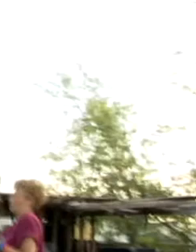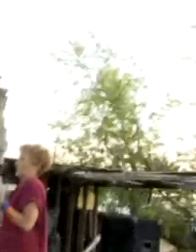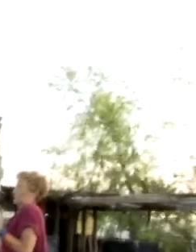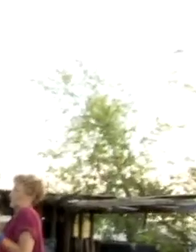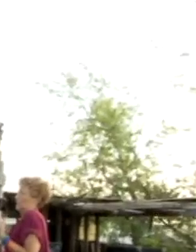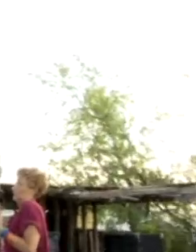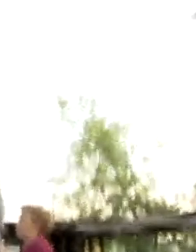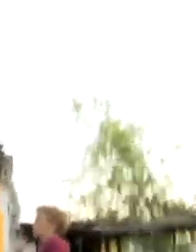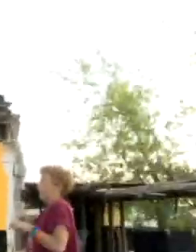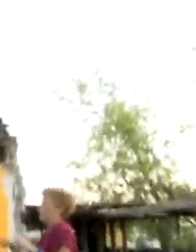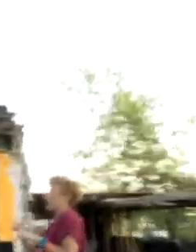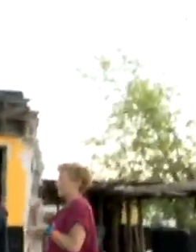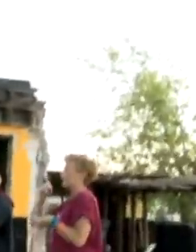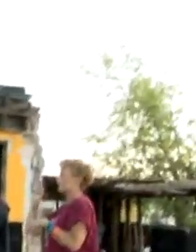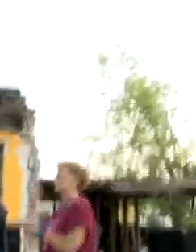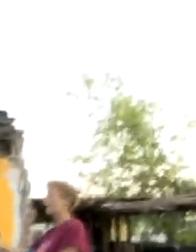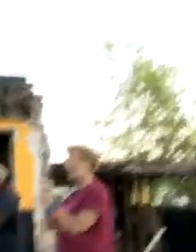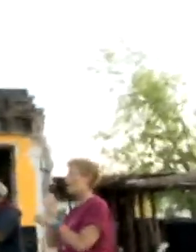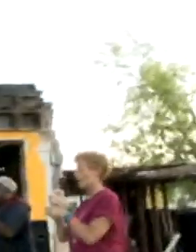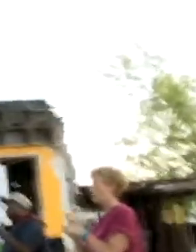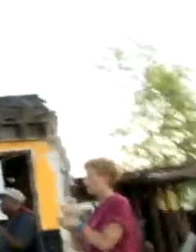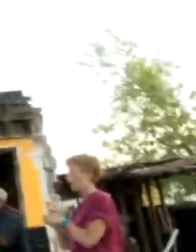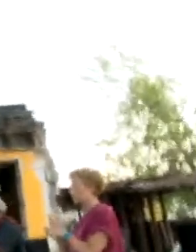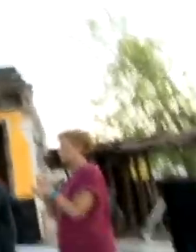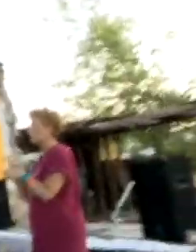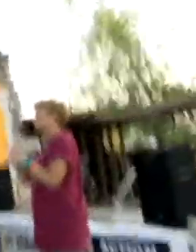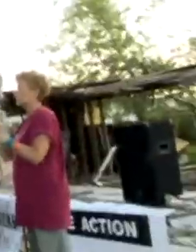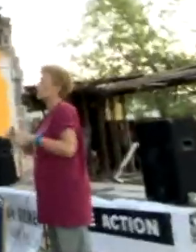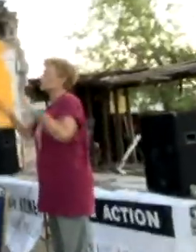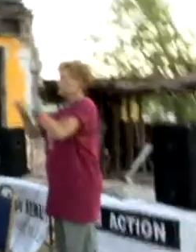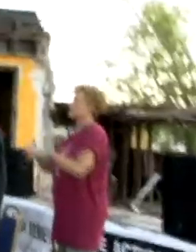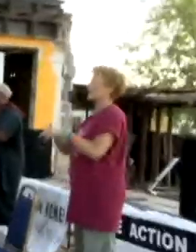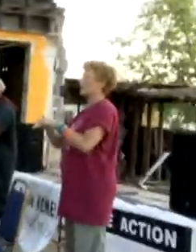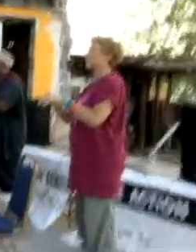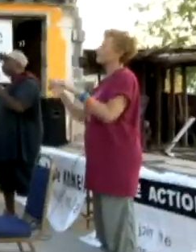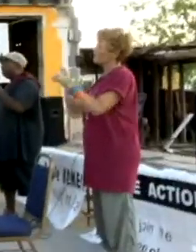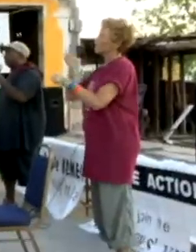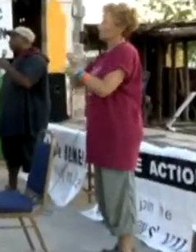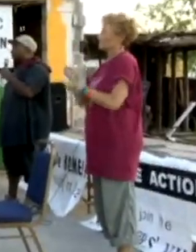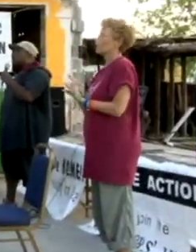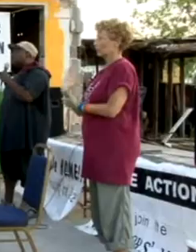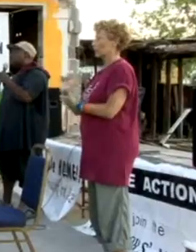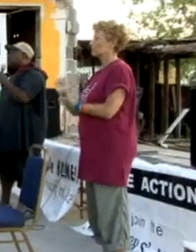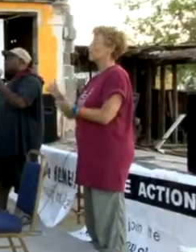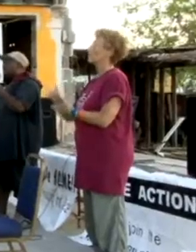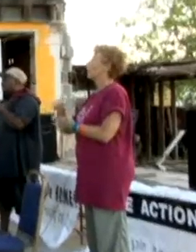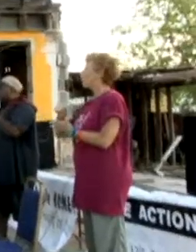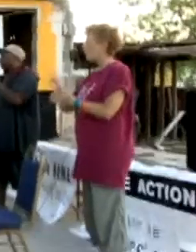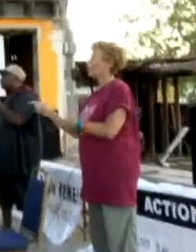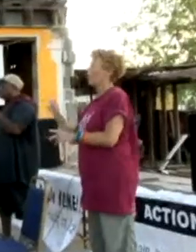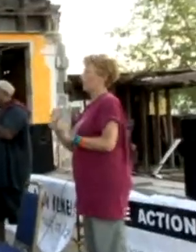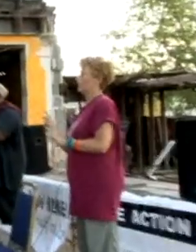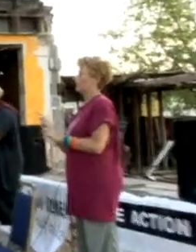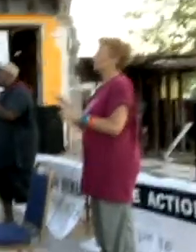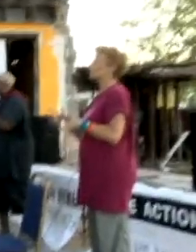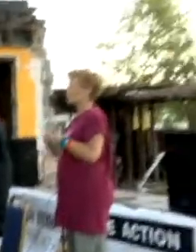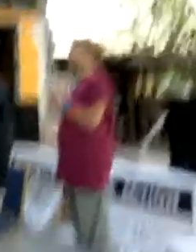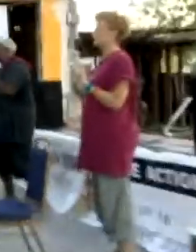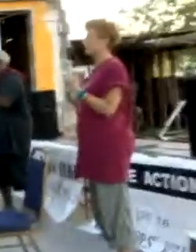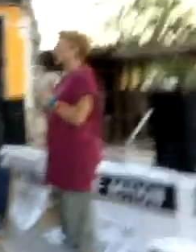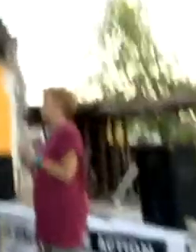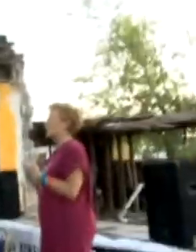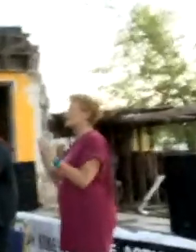moon, surely we could do that about fighting for the rights of every human being to live a safe, decent,